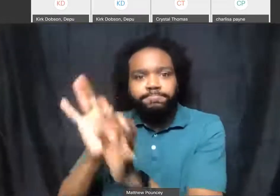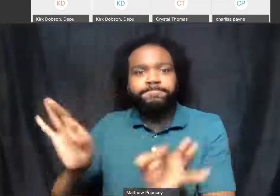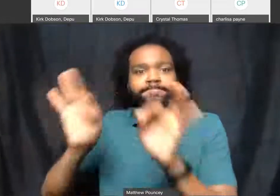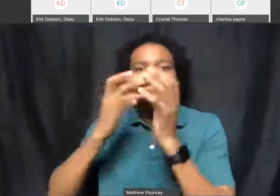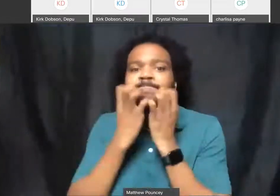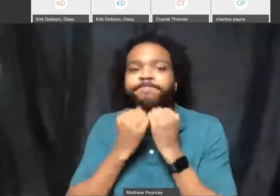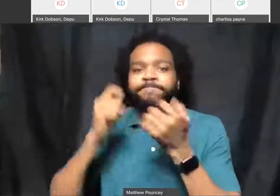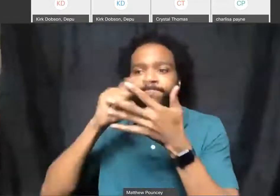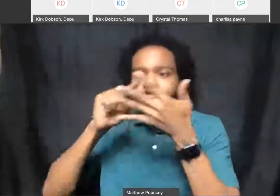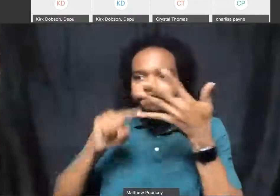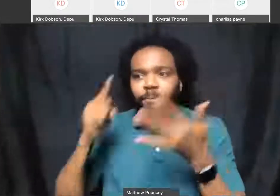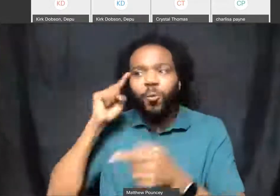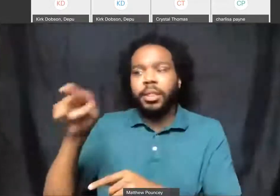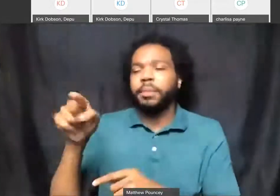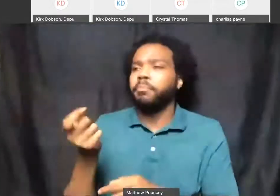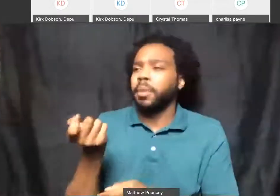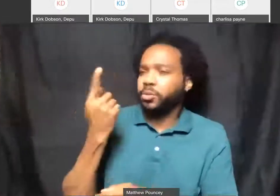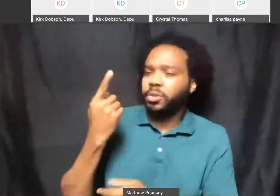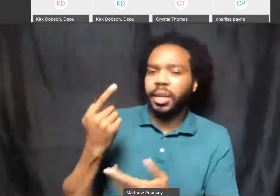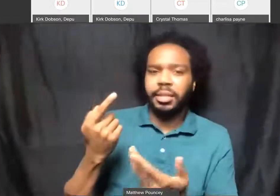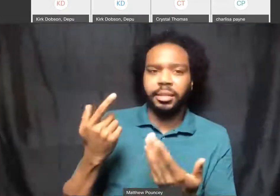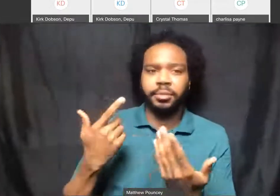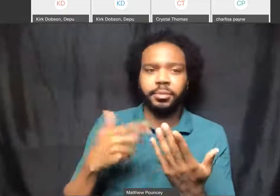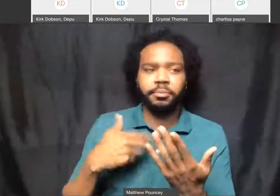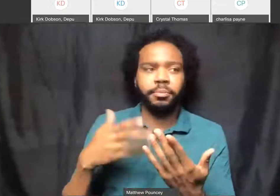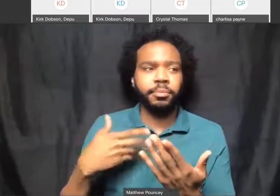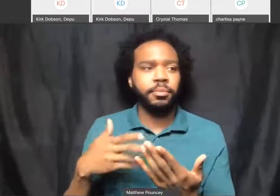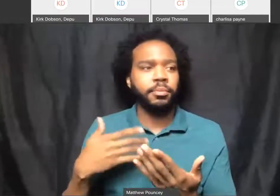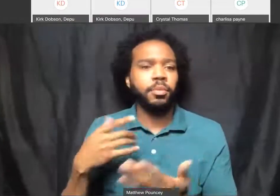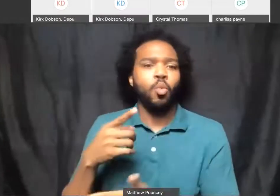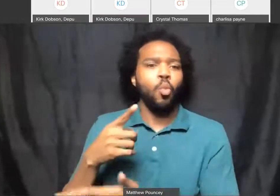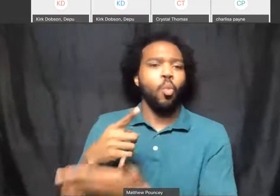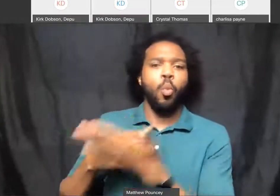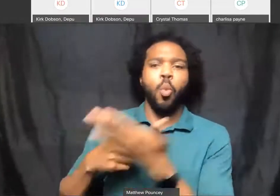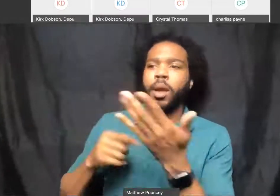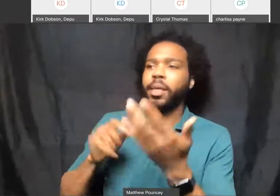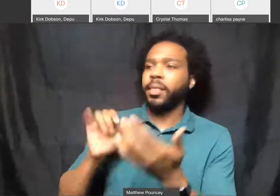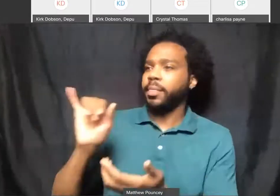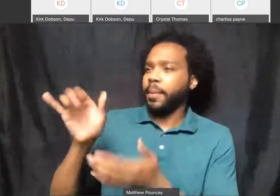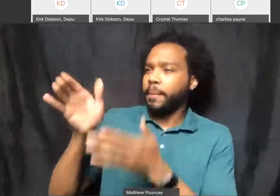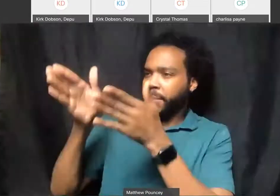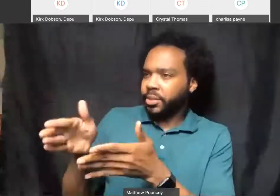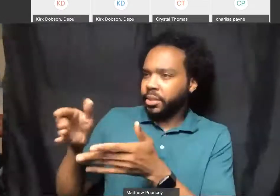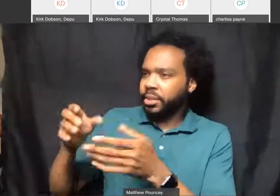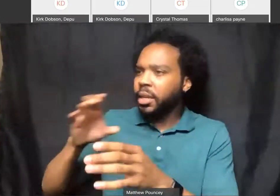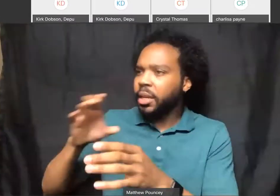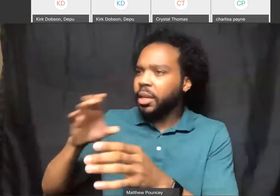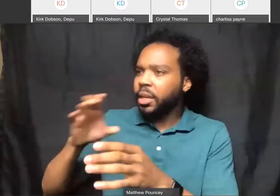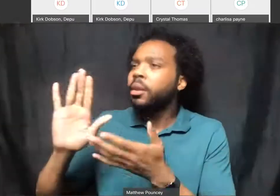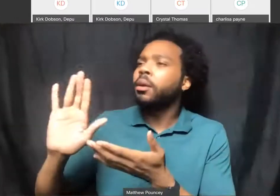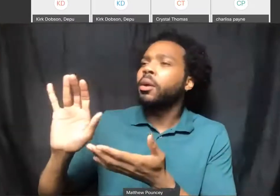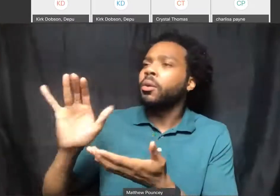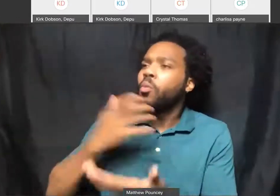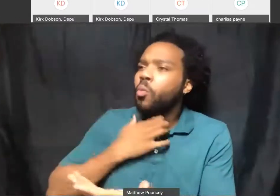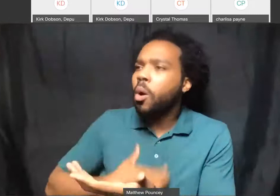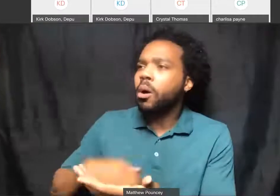them, understanding what the person is communicating about what their wishes are, informing